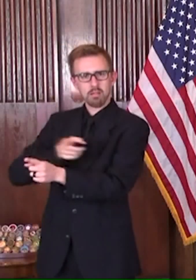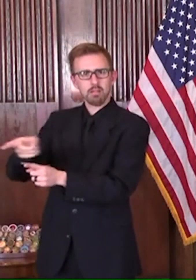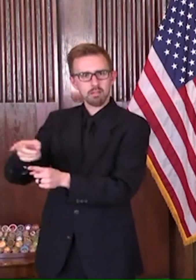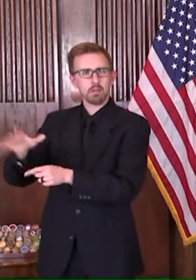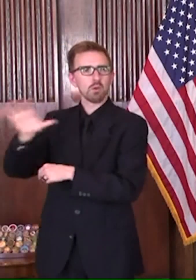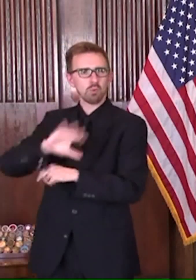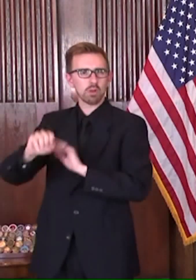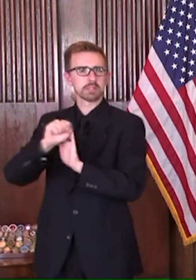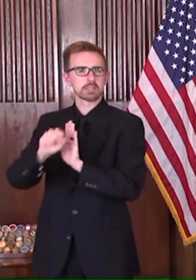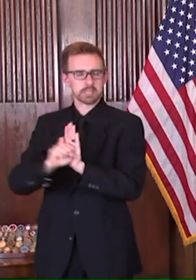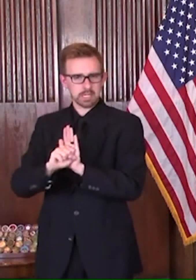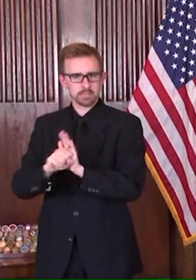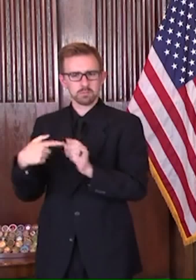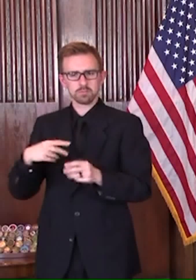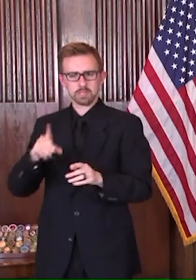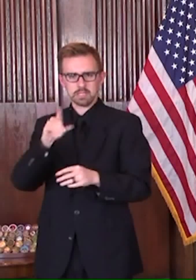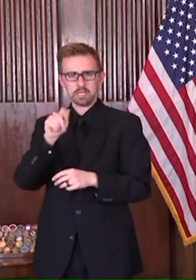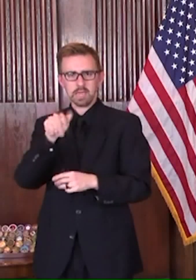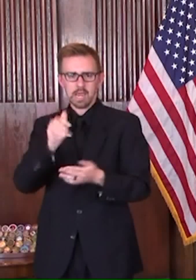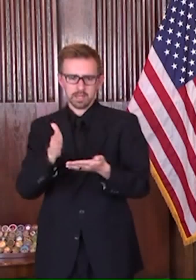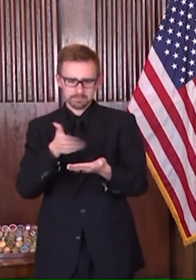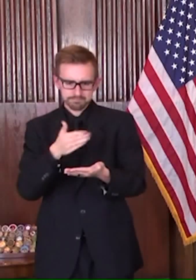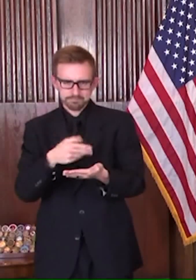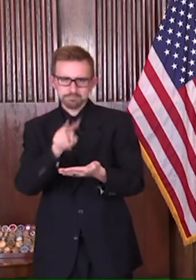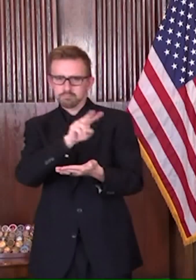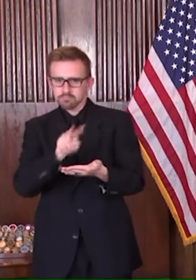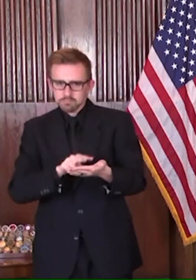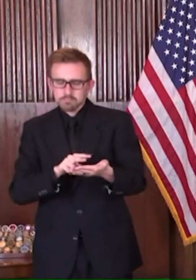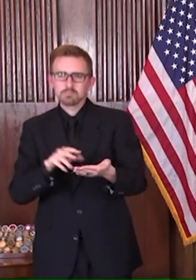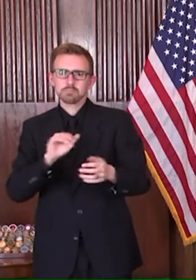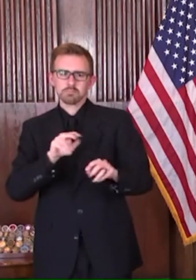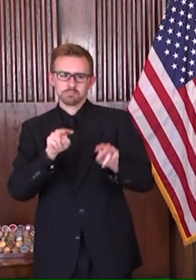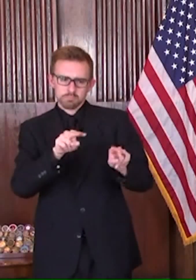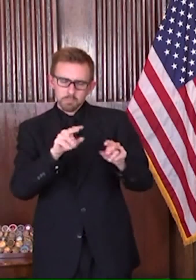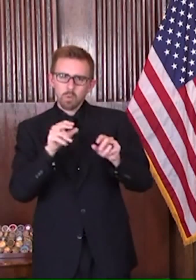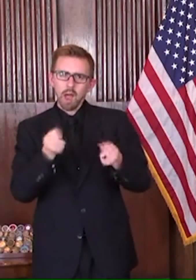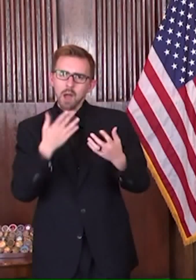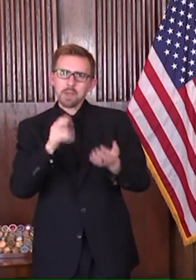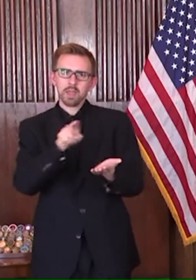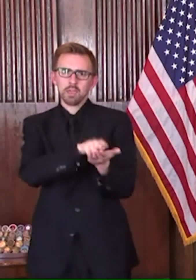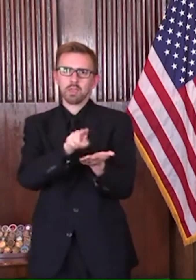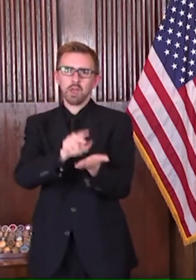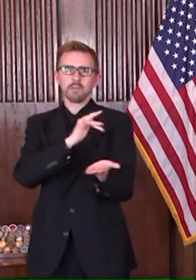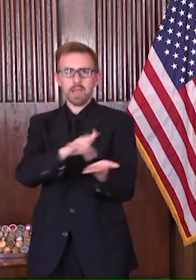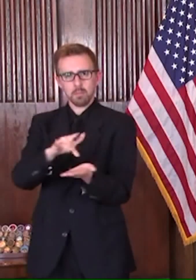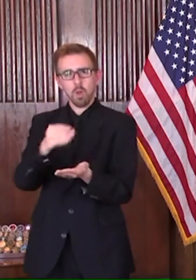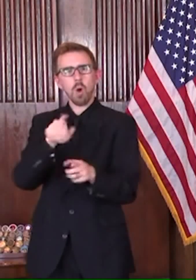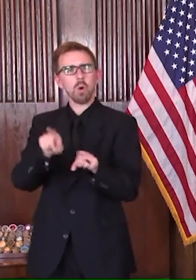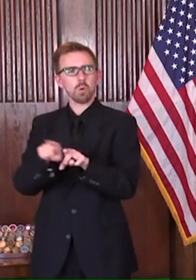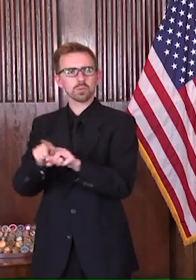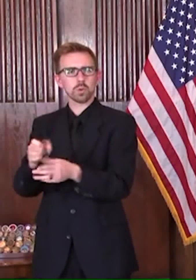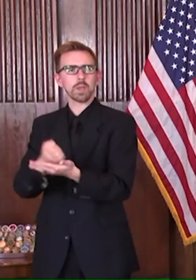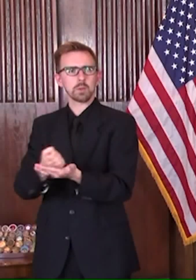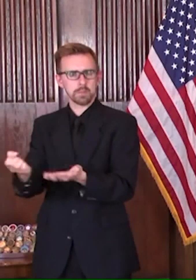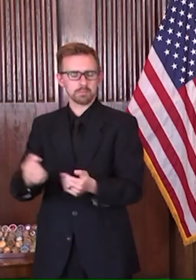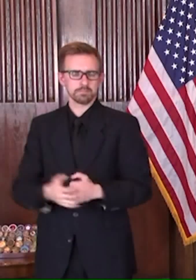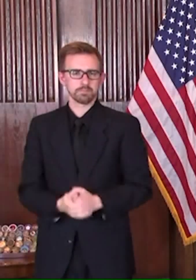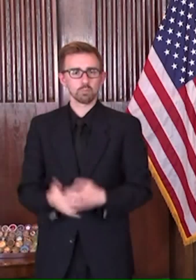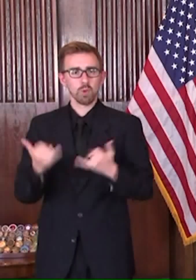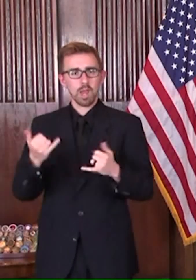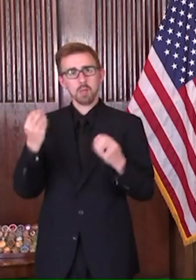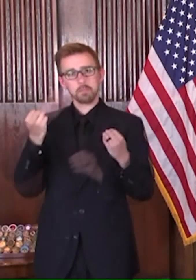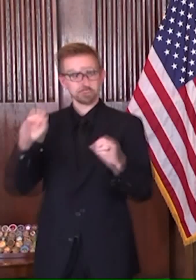state, review the data, and keep track of bed spaces and equipment. And right now, Missouri is in a